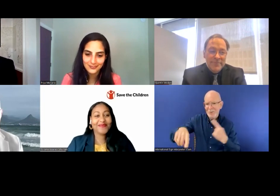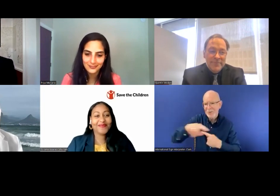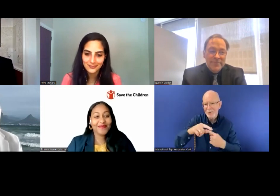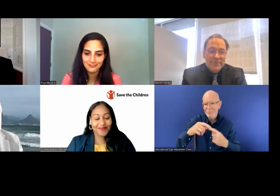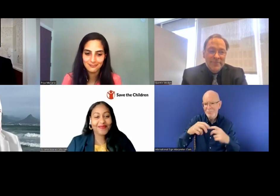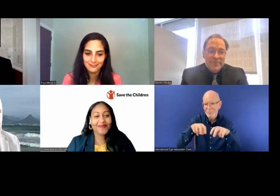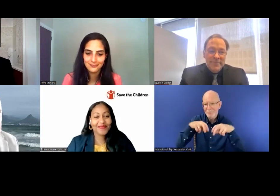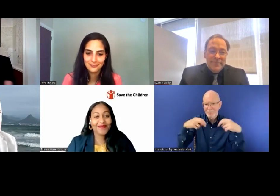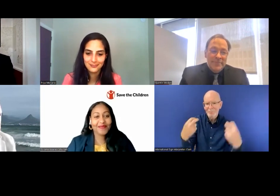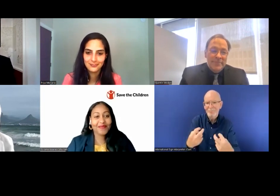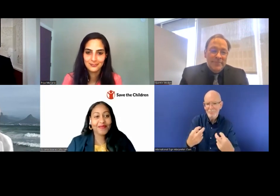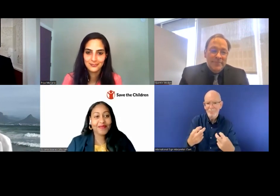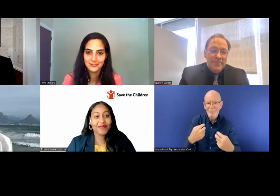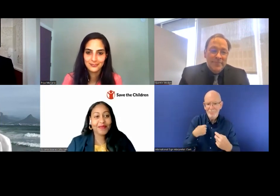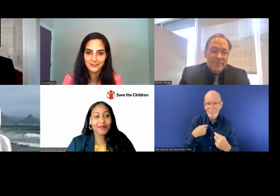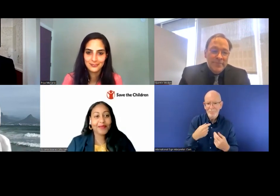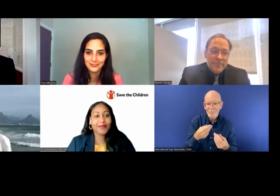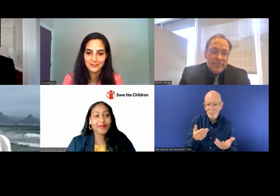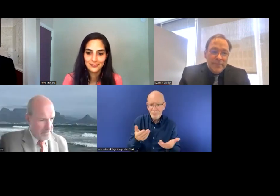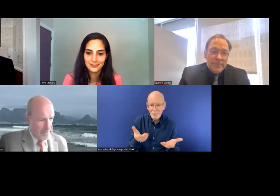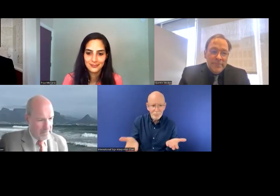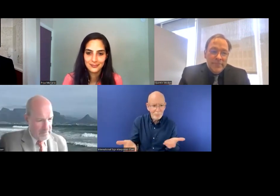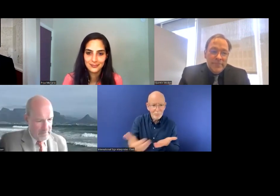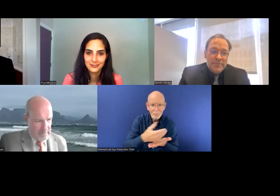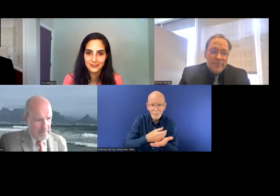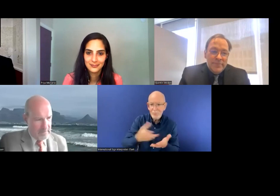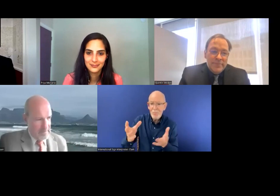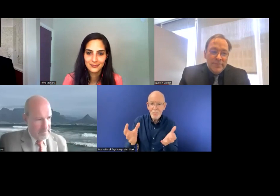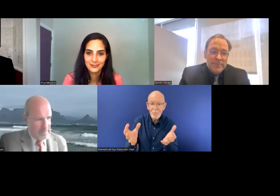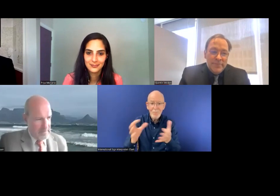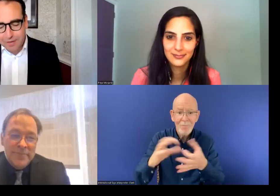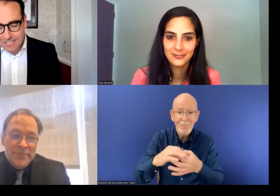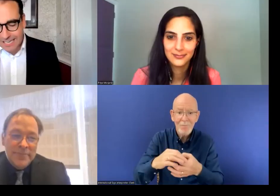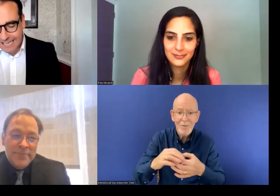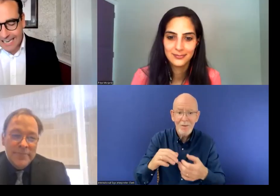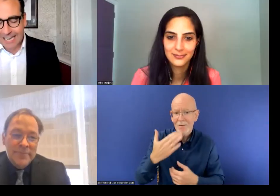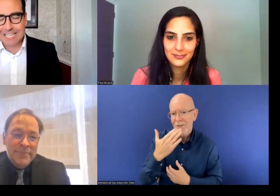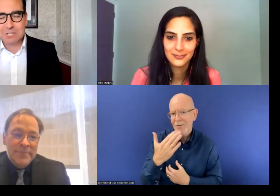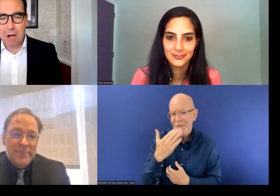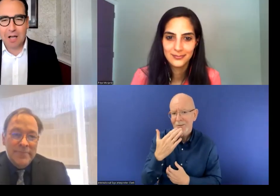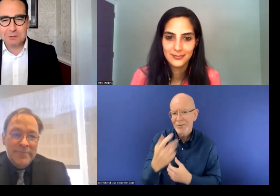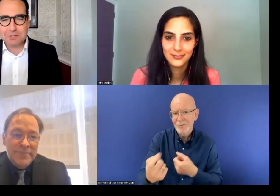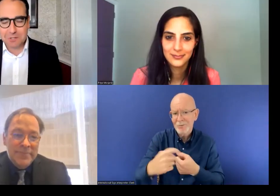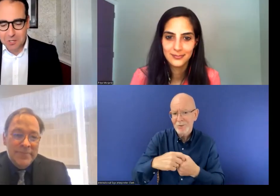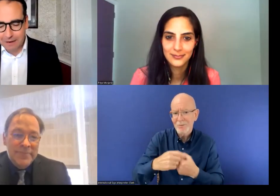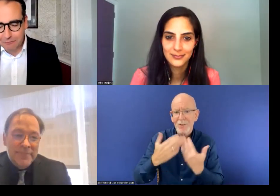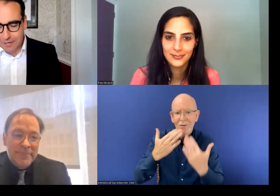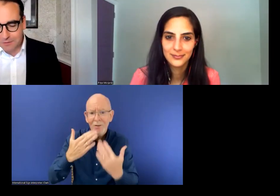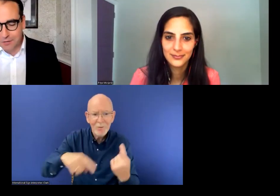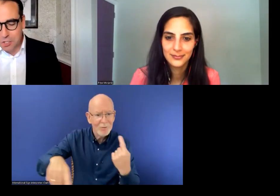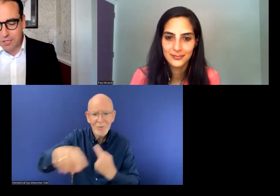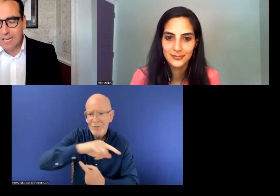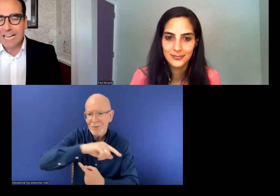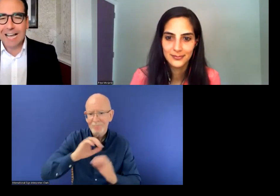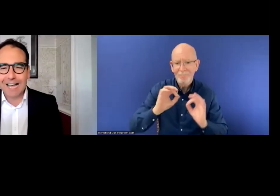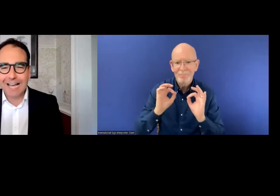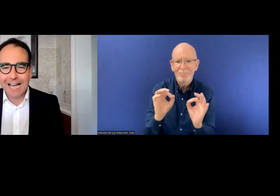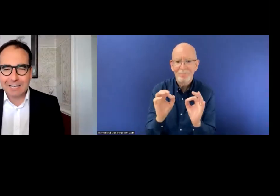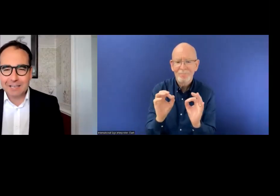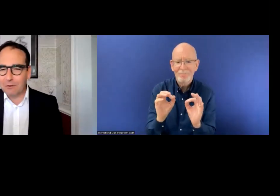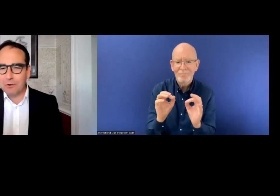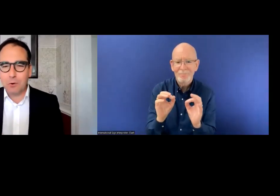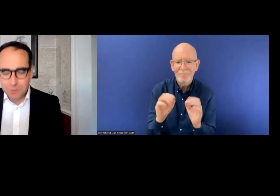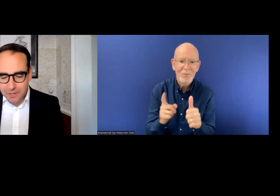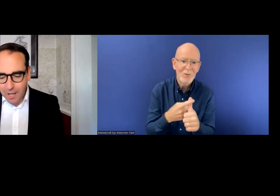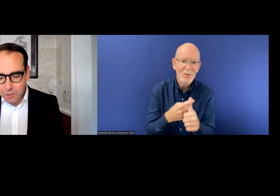us. My final thank you goes in two parts. Firstly, to our hosts at the UN Friends of Vision,